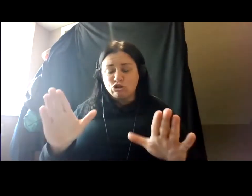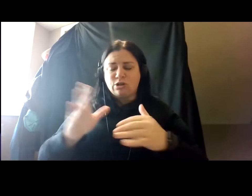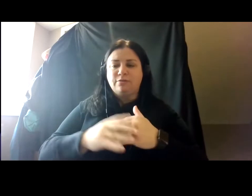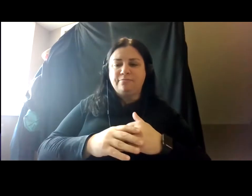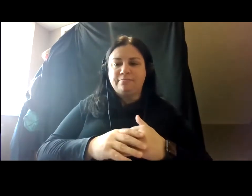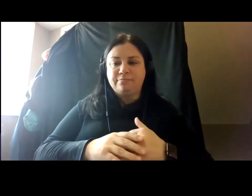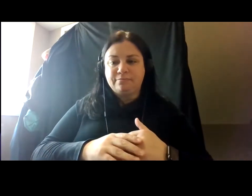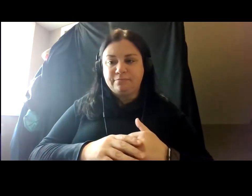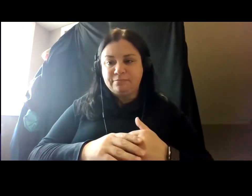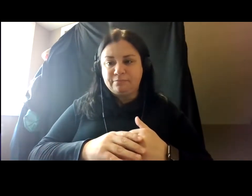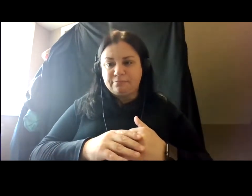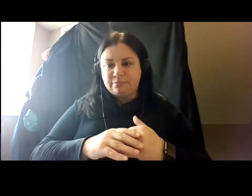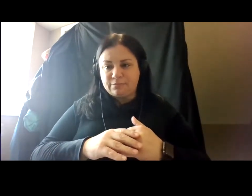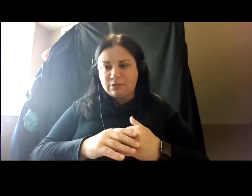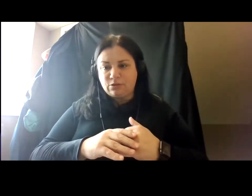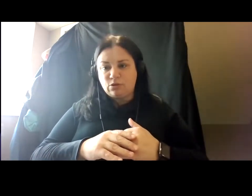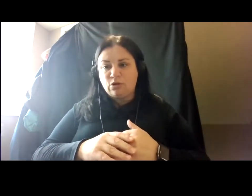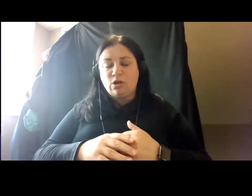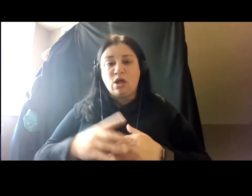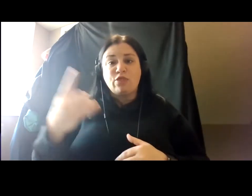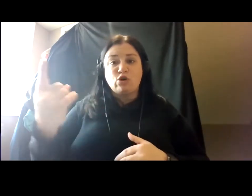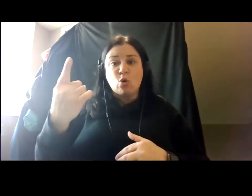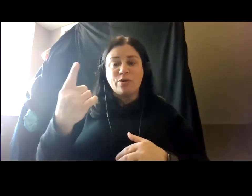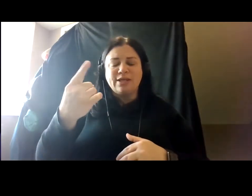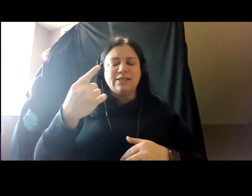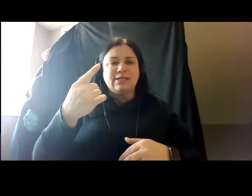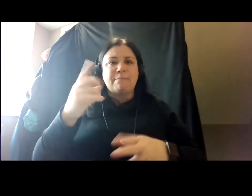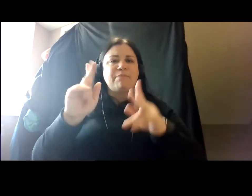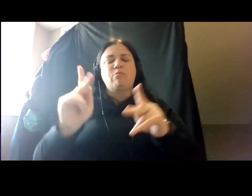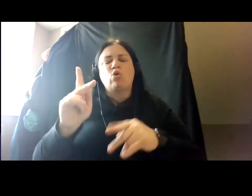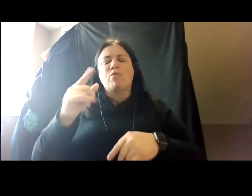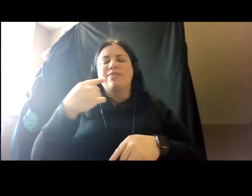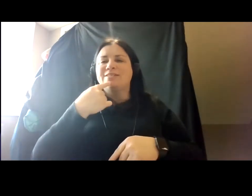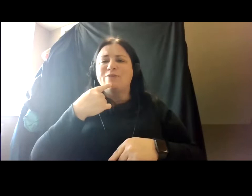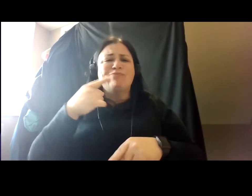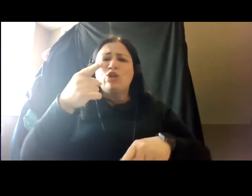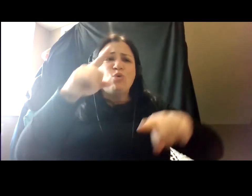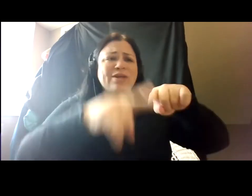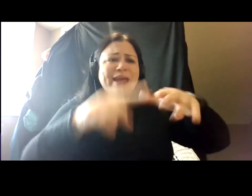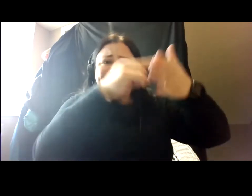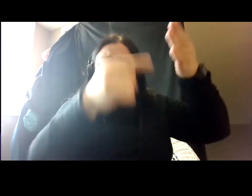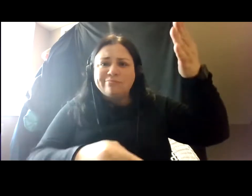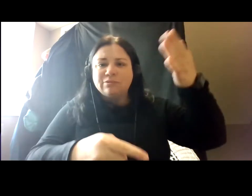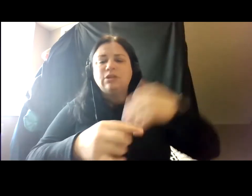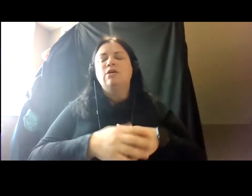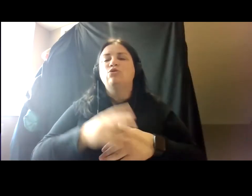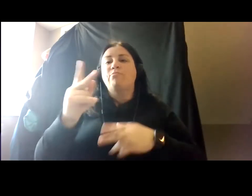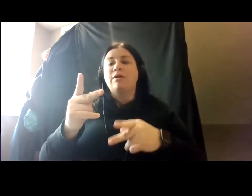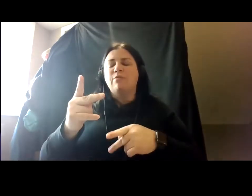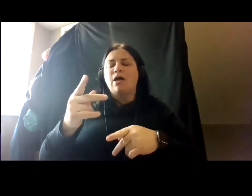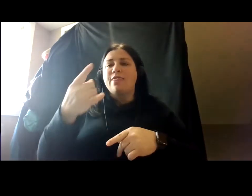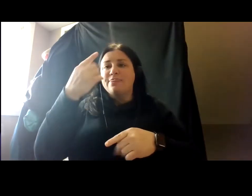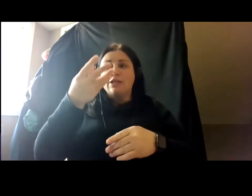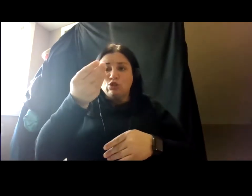So everyone says they're going to tell you what you can't do. You're going to notice that. People are always going to tell you what you can't do. And they told me I can't be a magician. If people can't